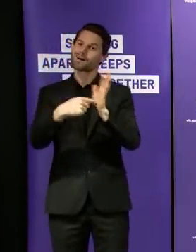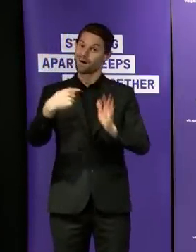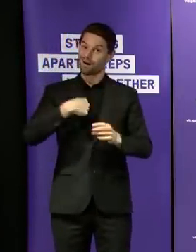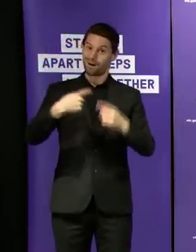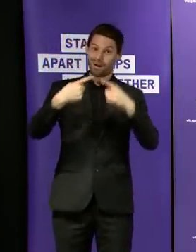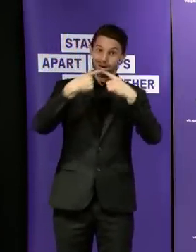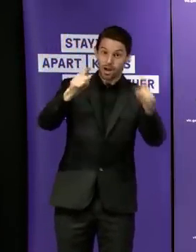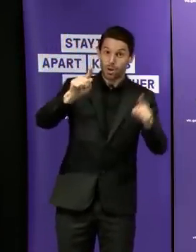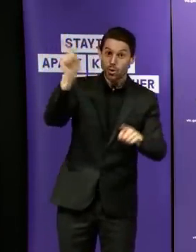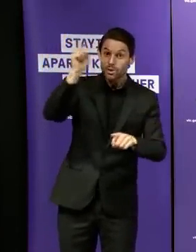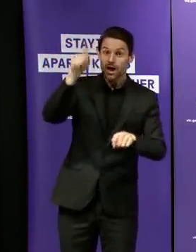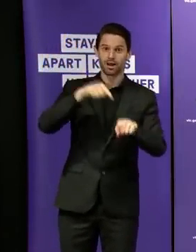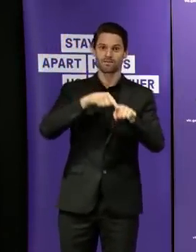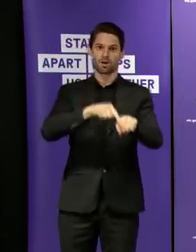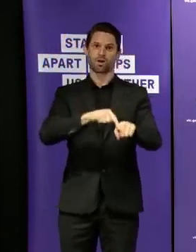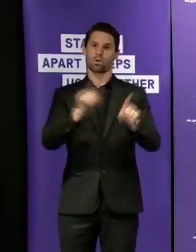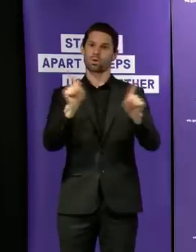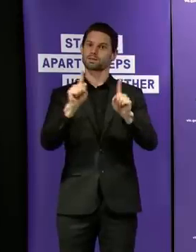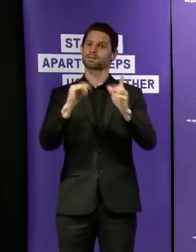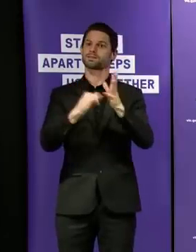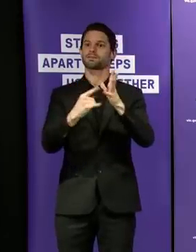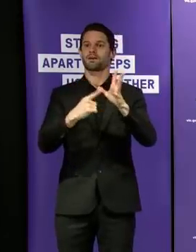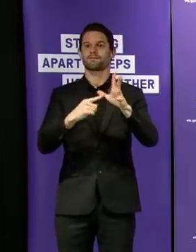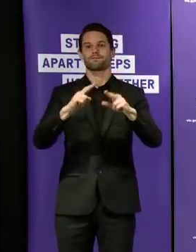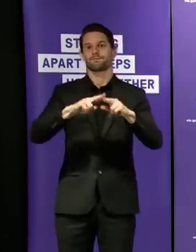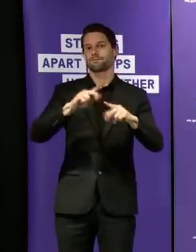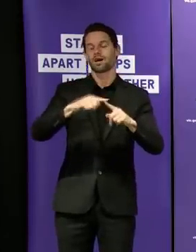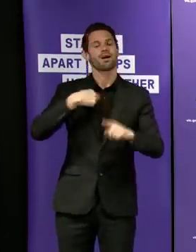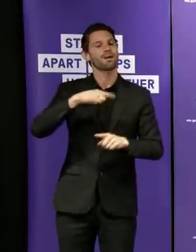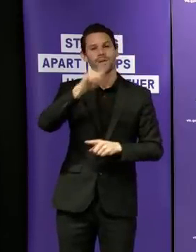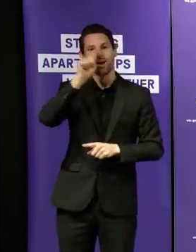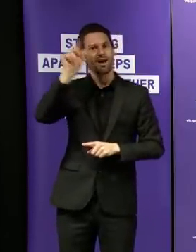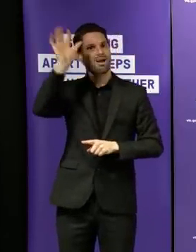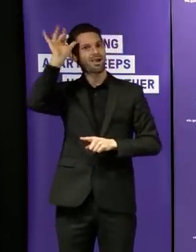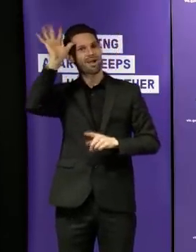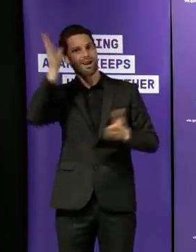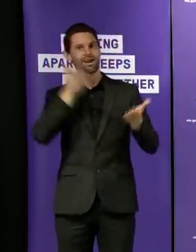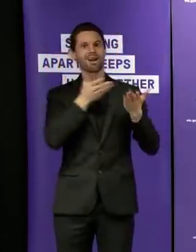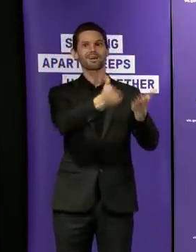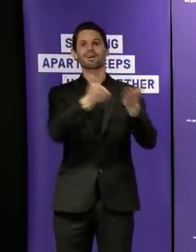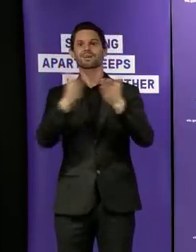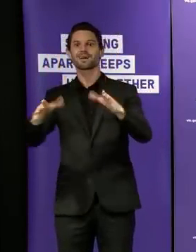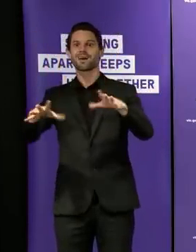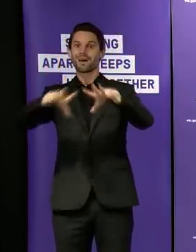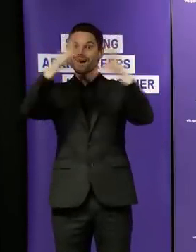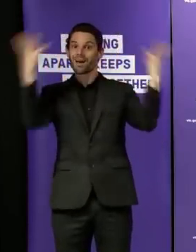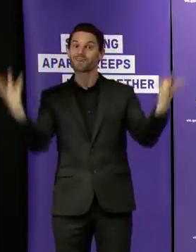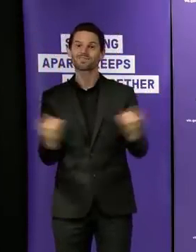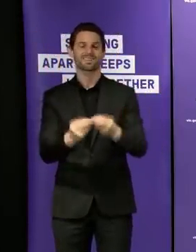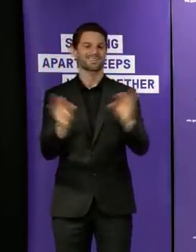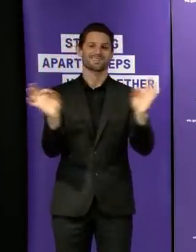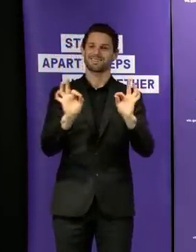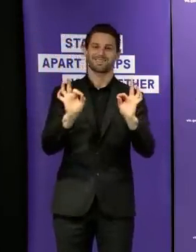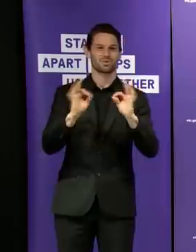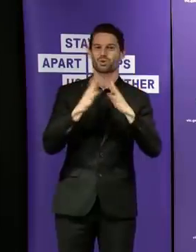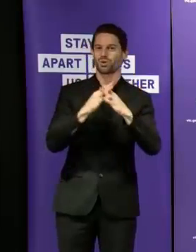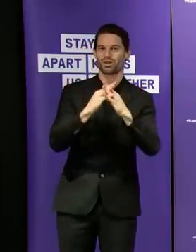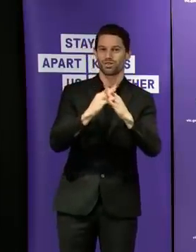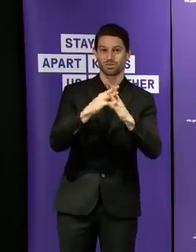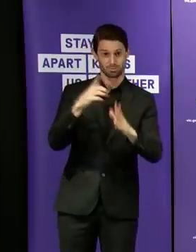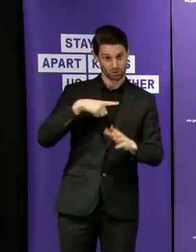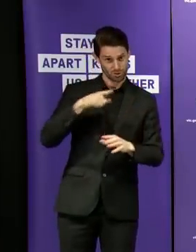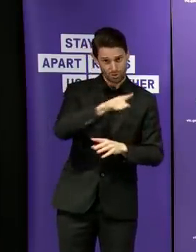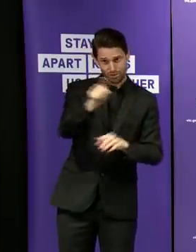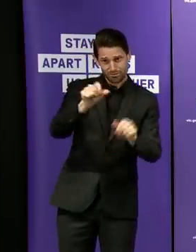safe. I've announced today what is safe but will not undermine the sacrifice,